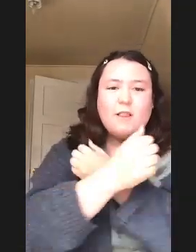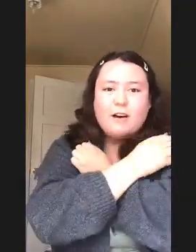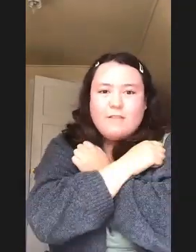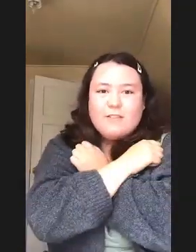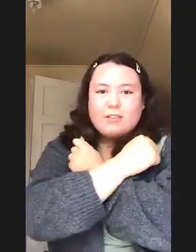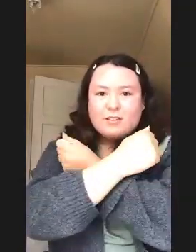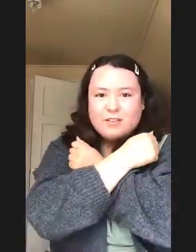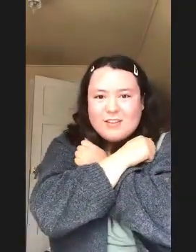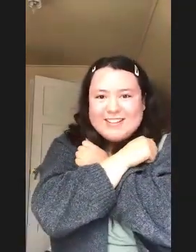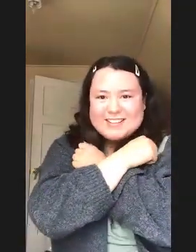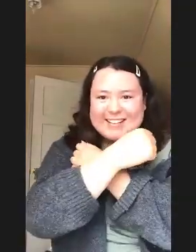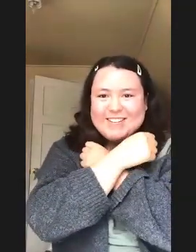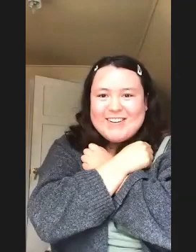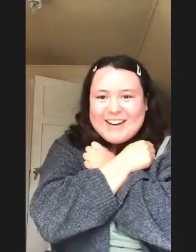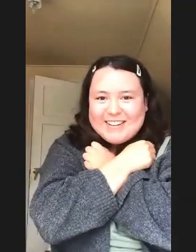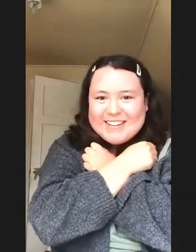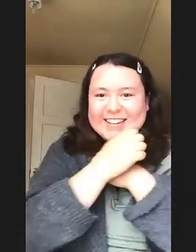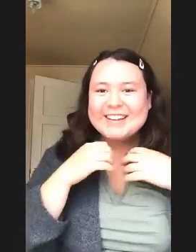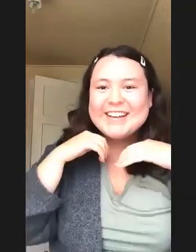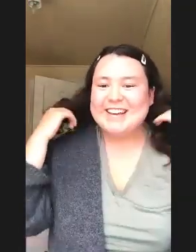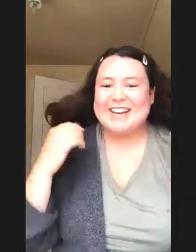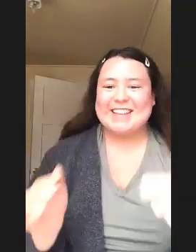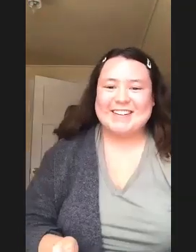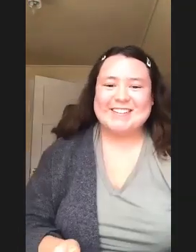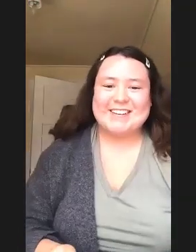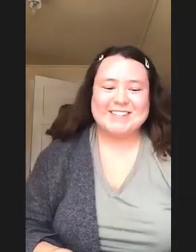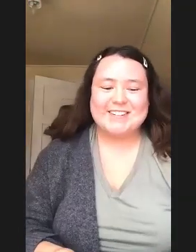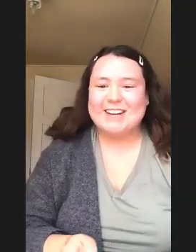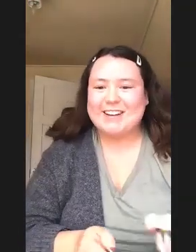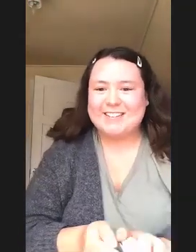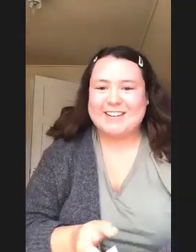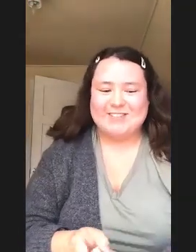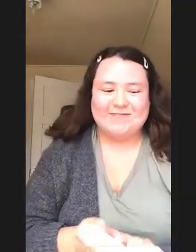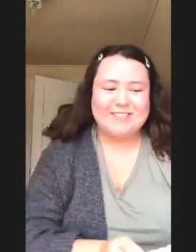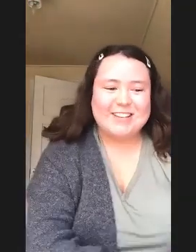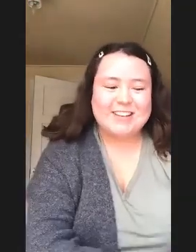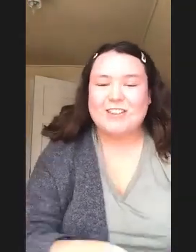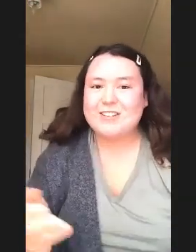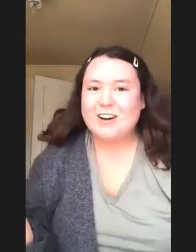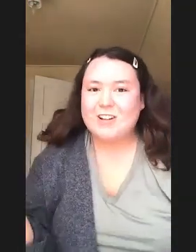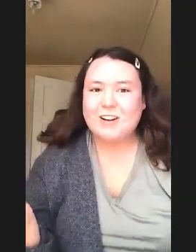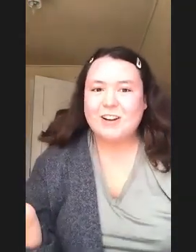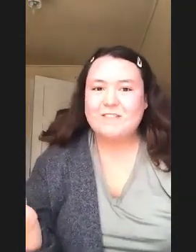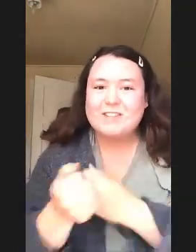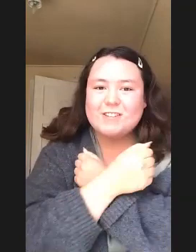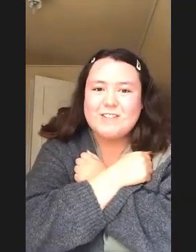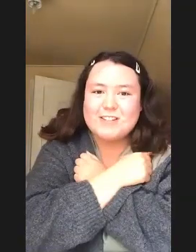Love. It's like a little hug. And there's also a great another alternative to the sign